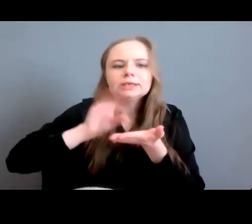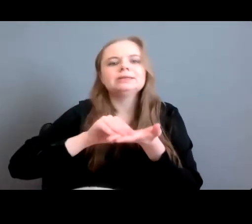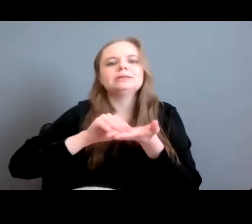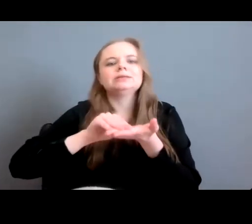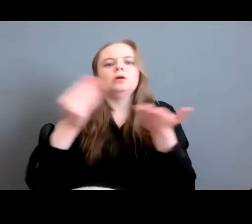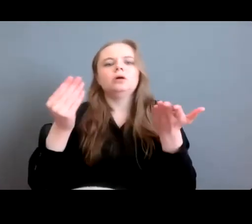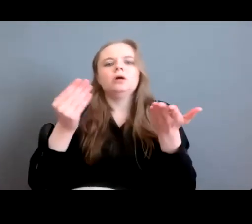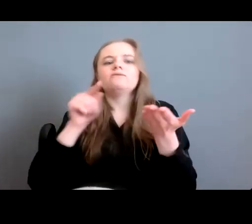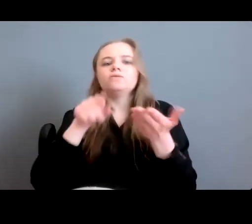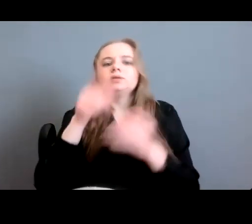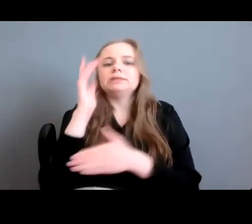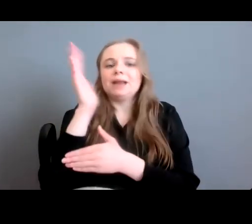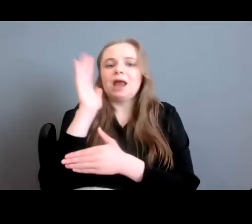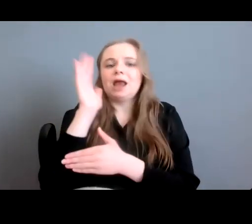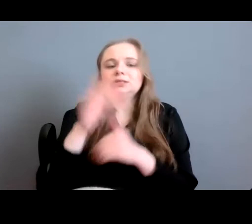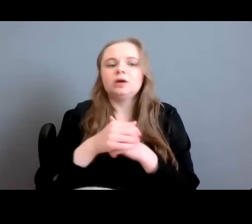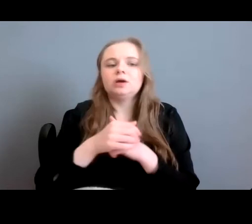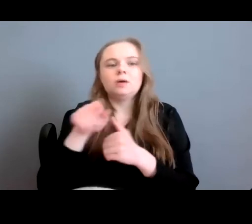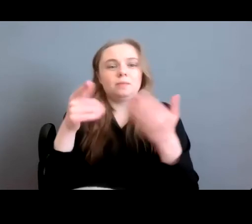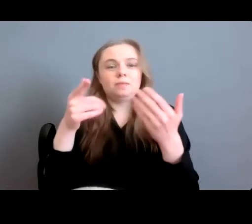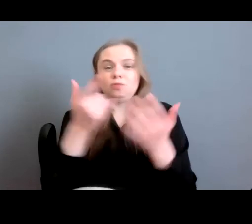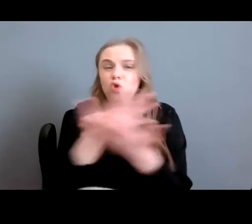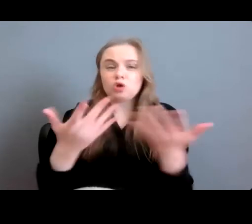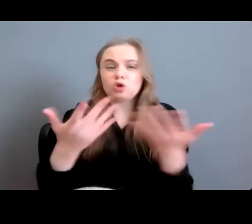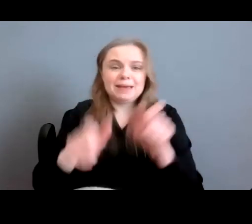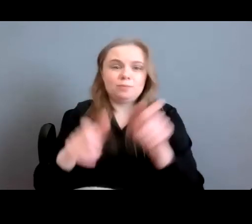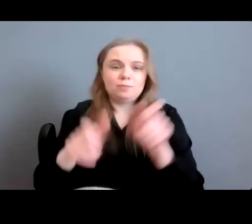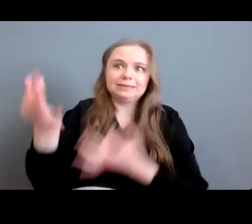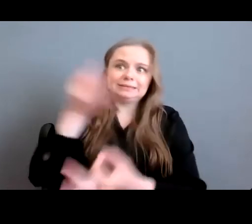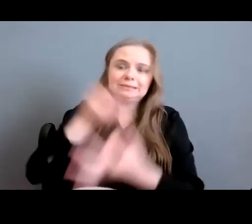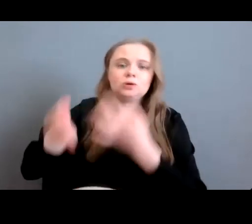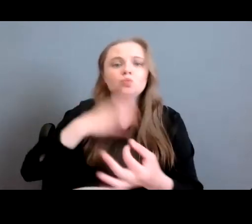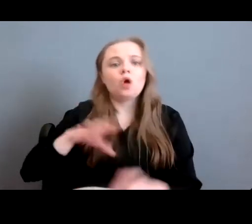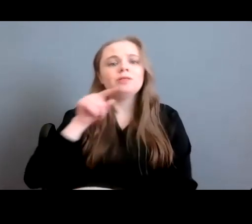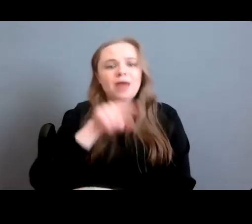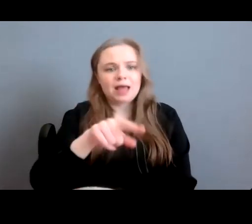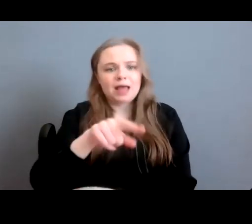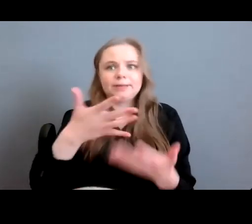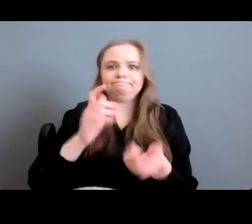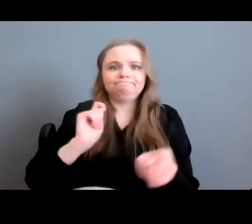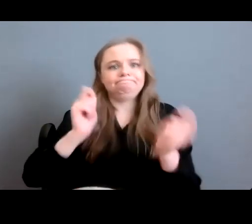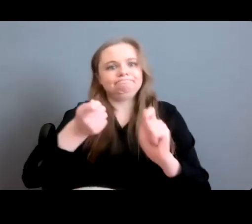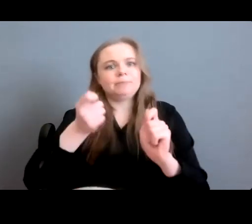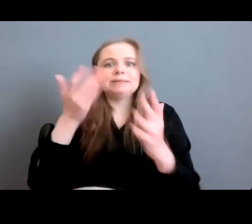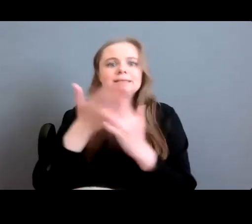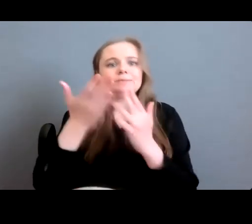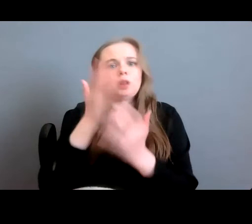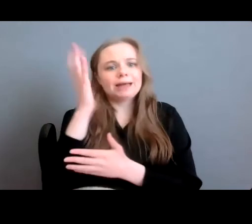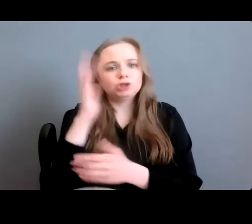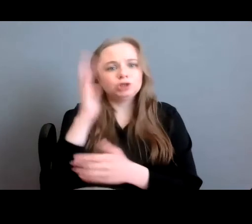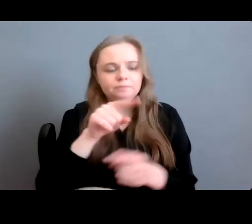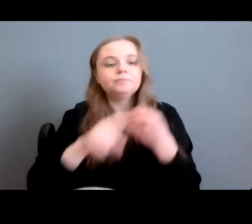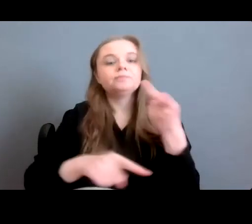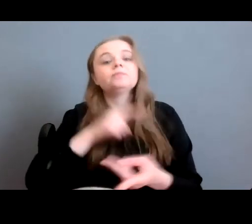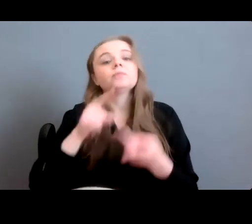which has been a long requested feature. We've also seen the normalization of take-home exams as